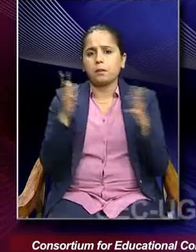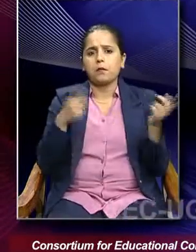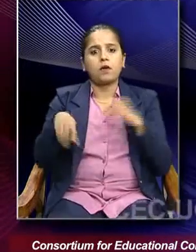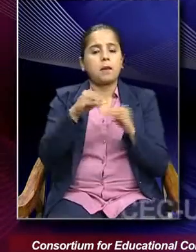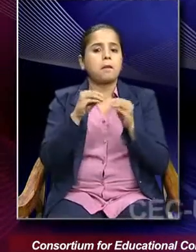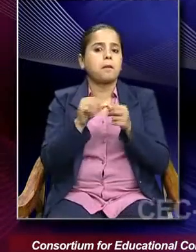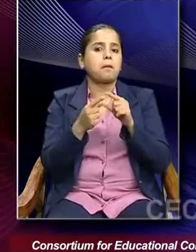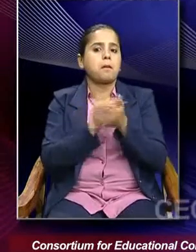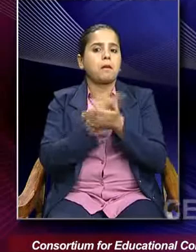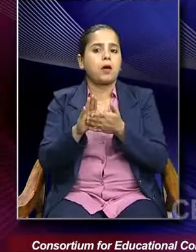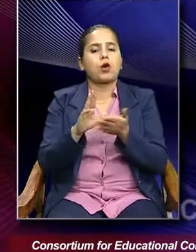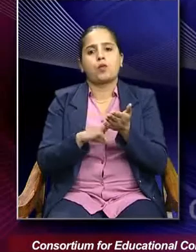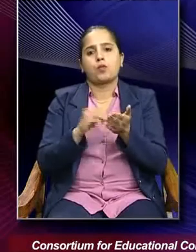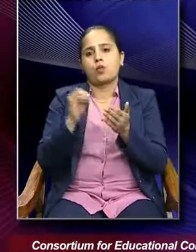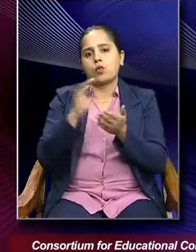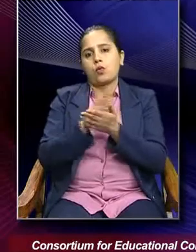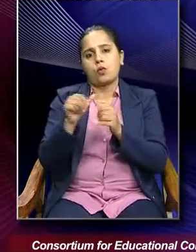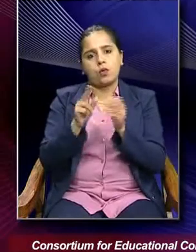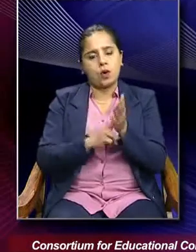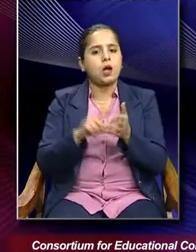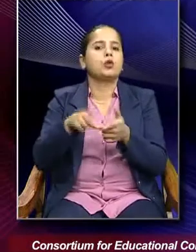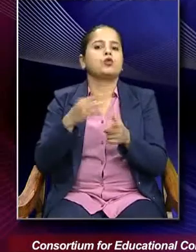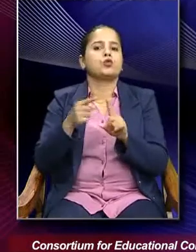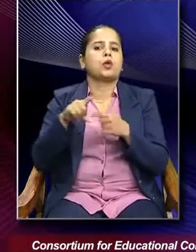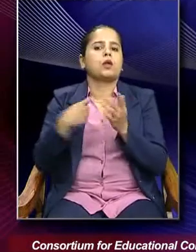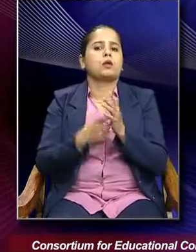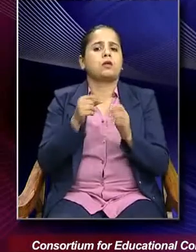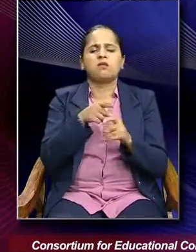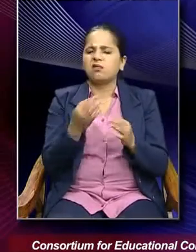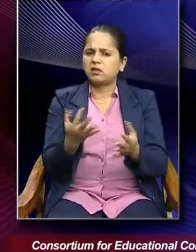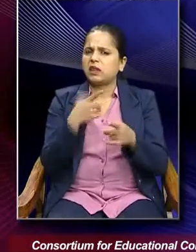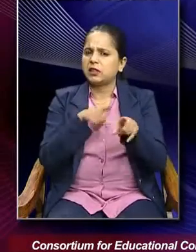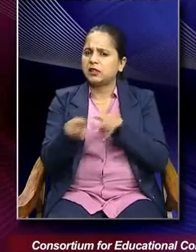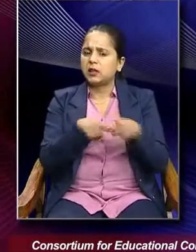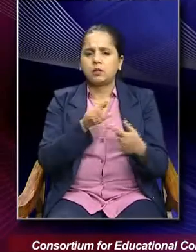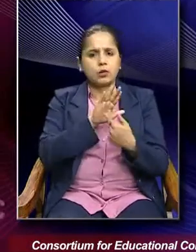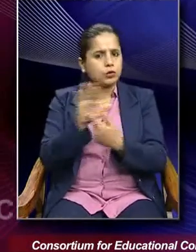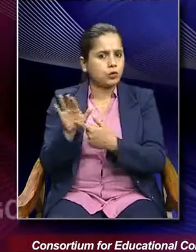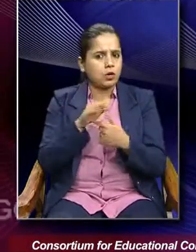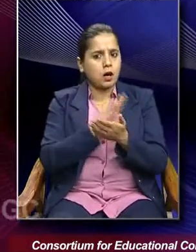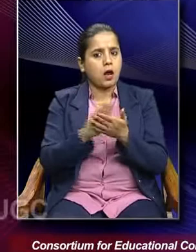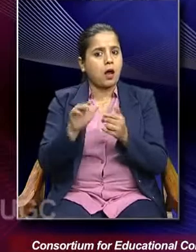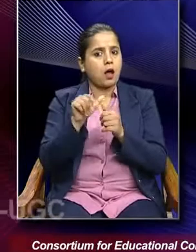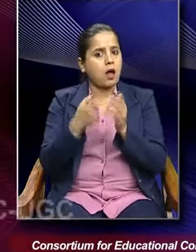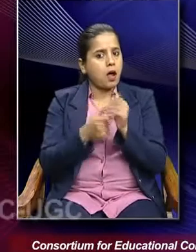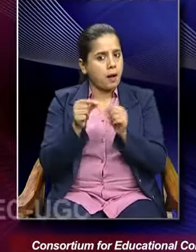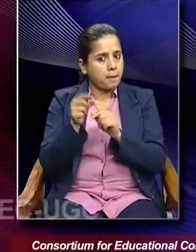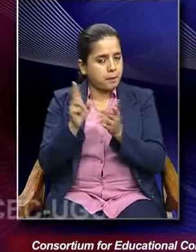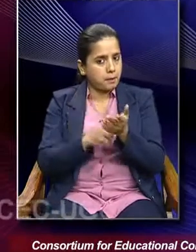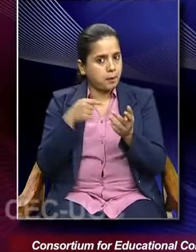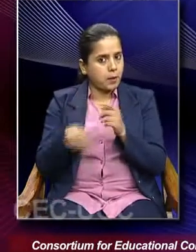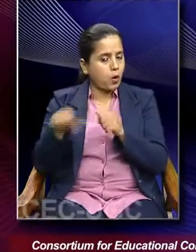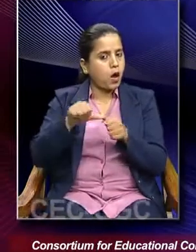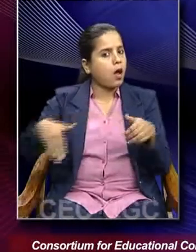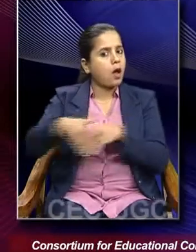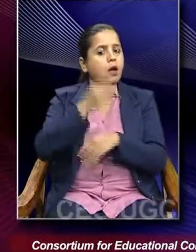of Mohenjo-daro, which is an excellent example of Harappan architecture dating